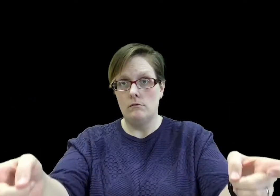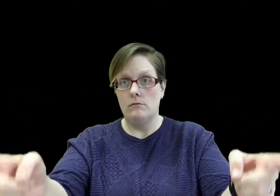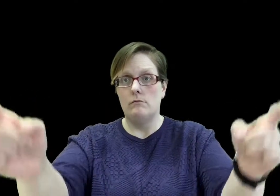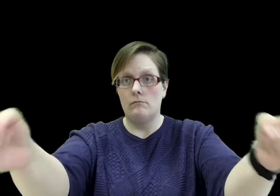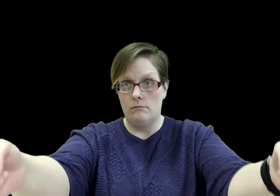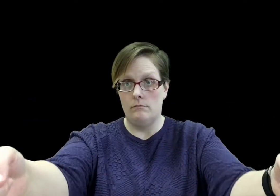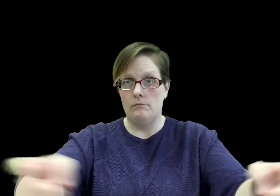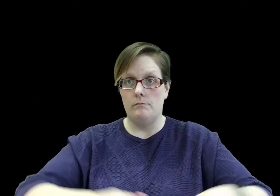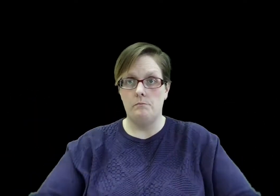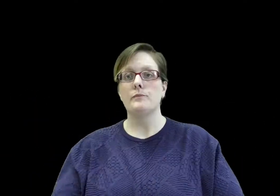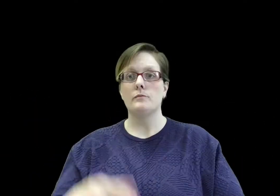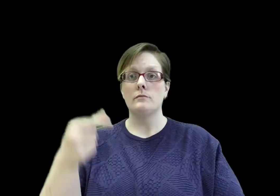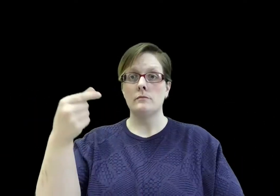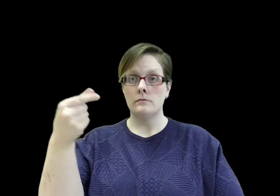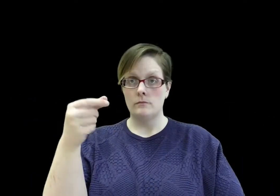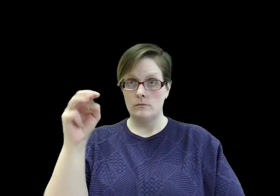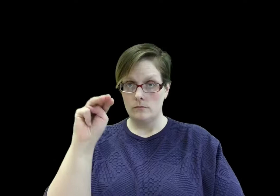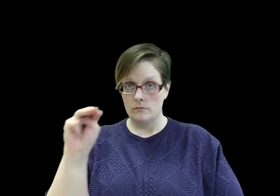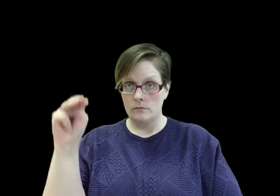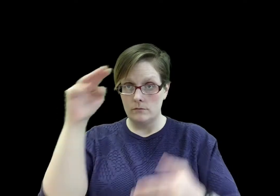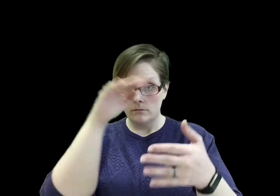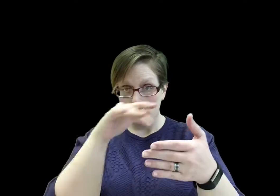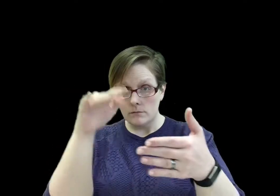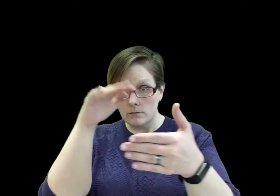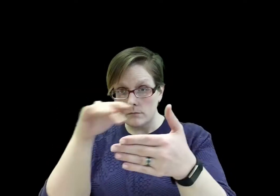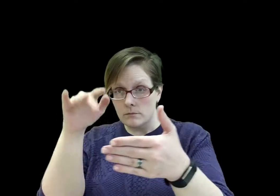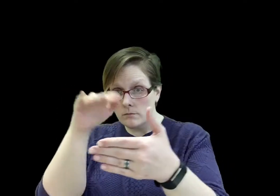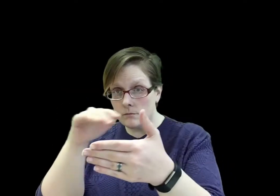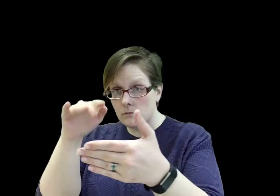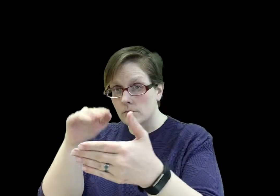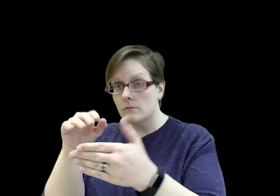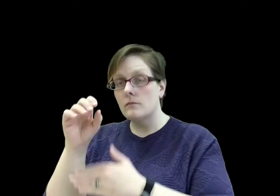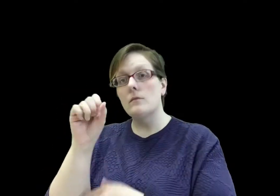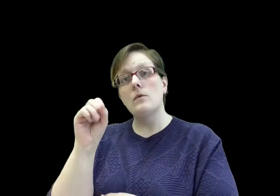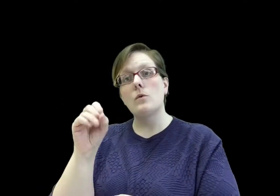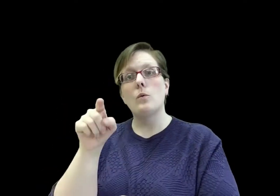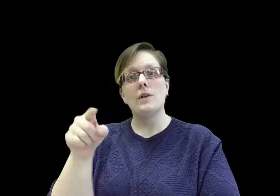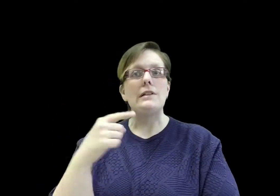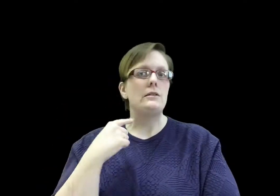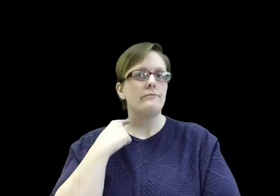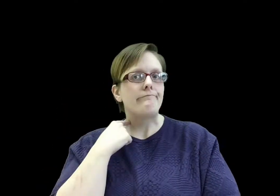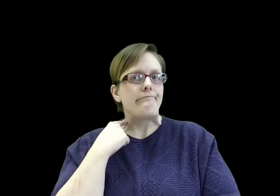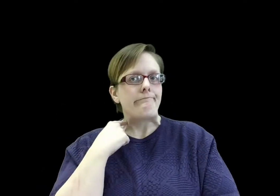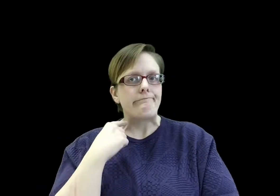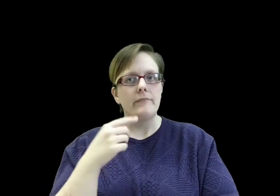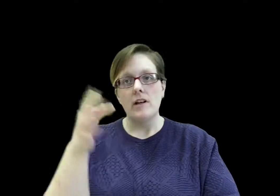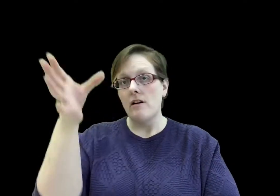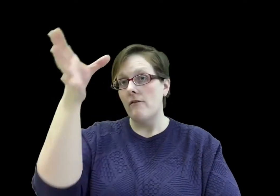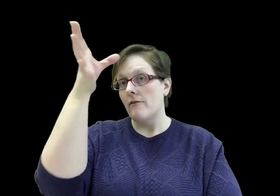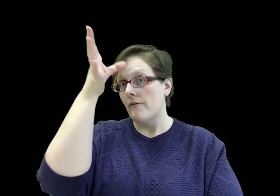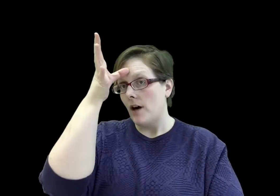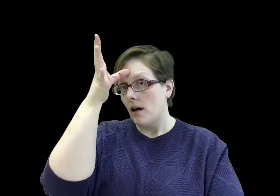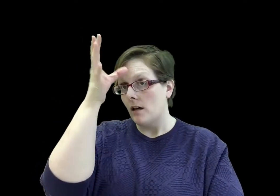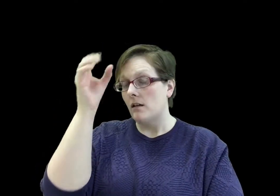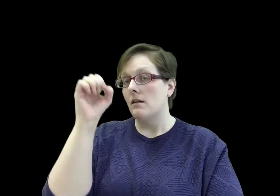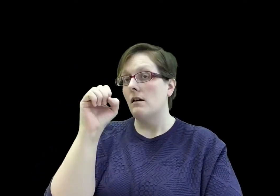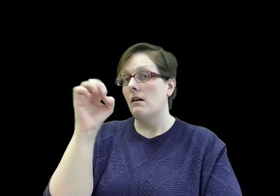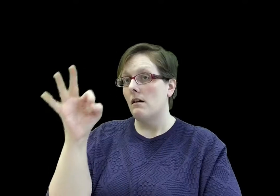And then they proceed to give it to their children and theirs, and so on and so forth. So because he studied, Gregor Mendel